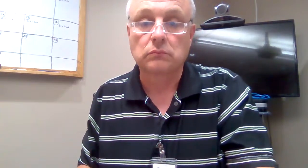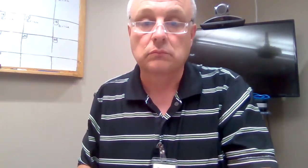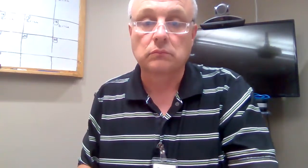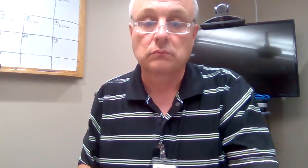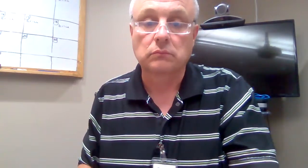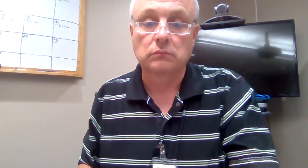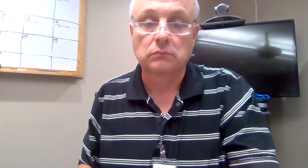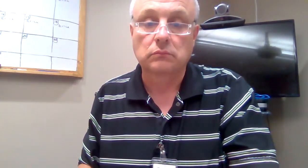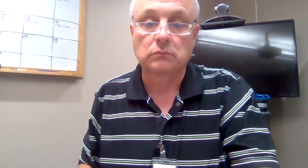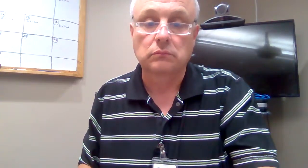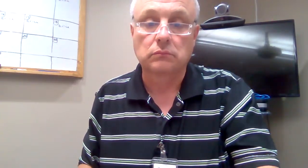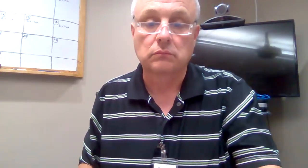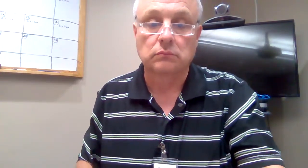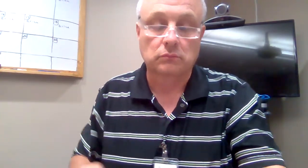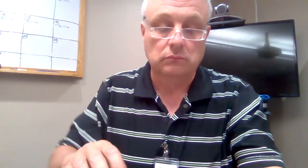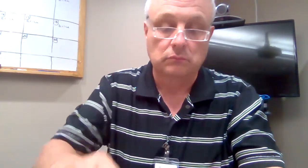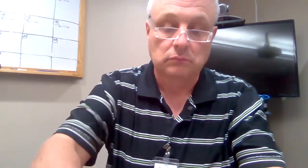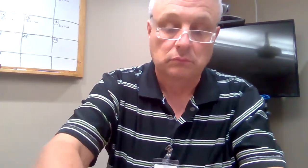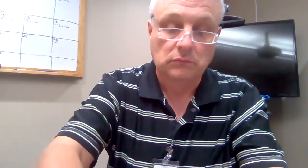She goes from home.